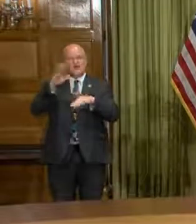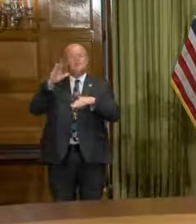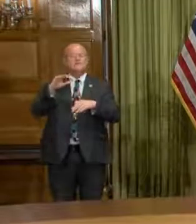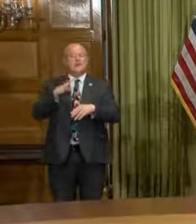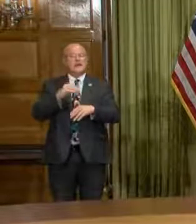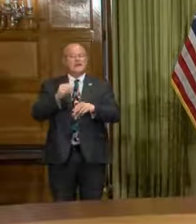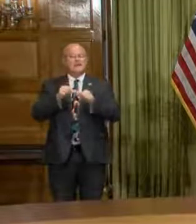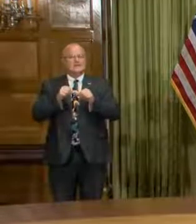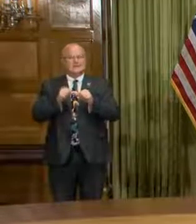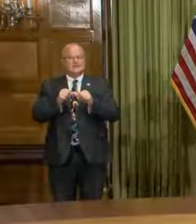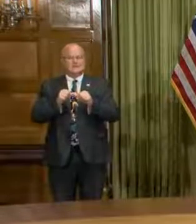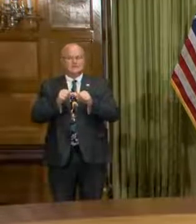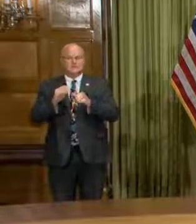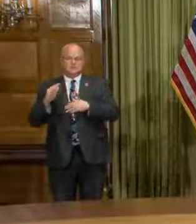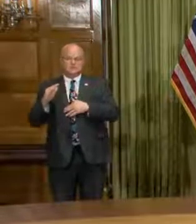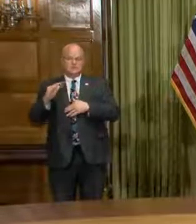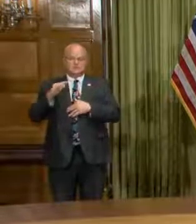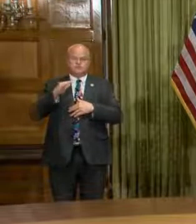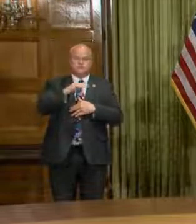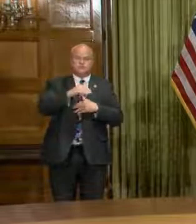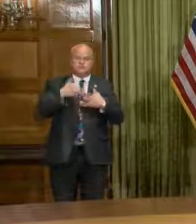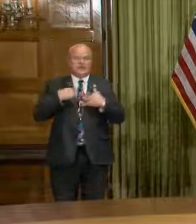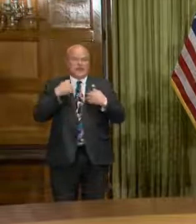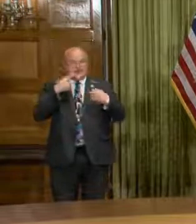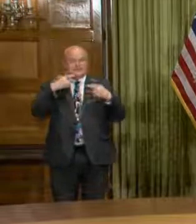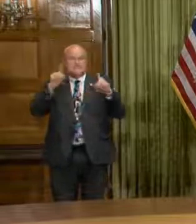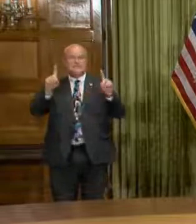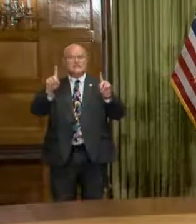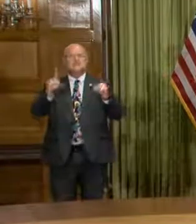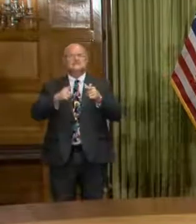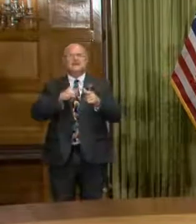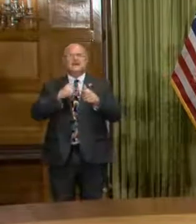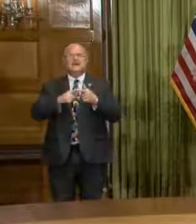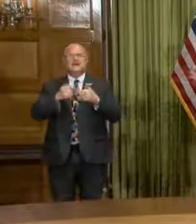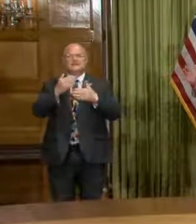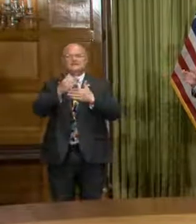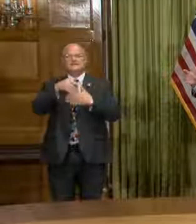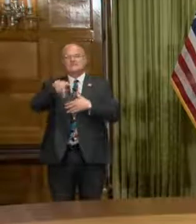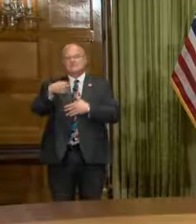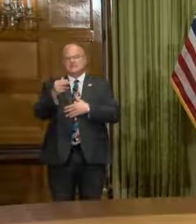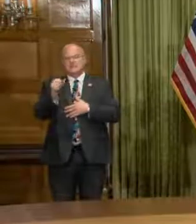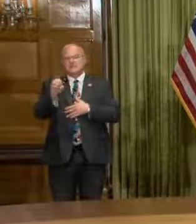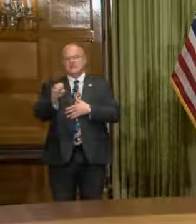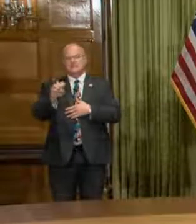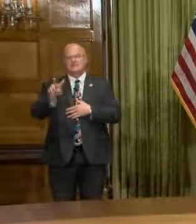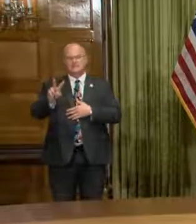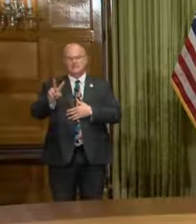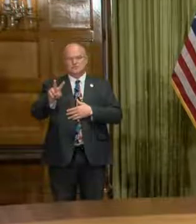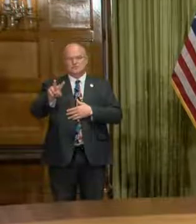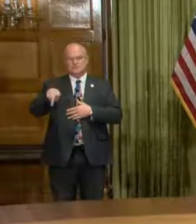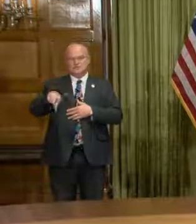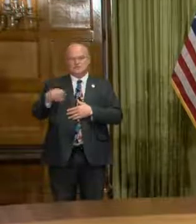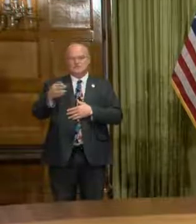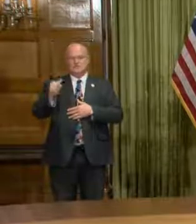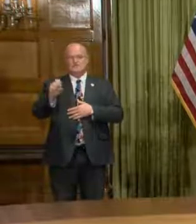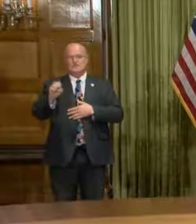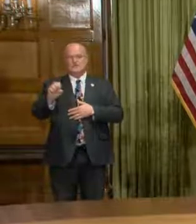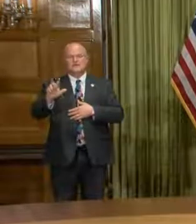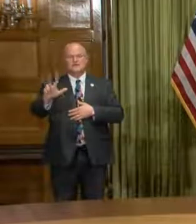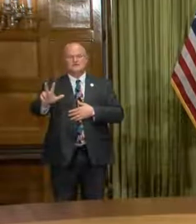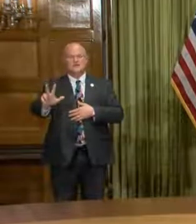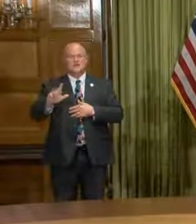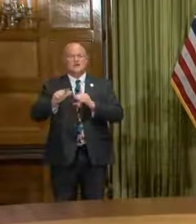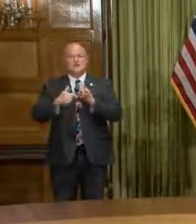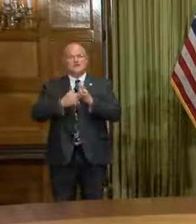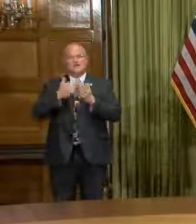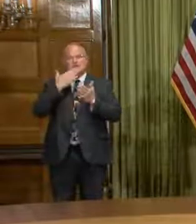to beat the curve and you continue to have success, you can go on into phase two, into phase three. And I think this